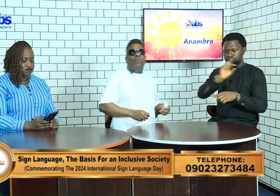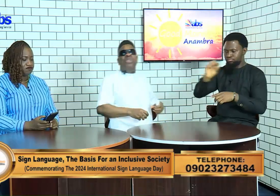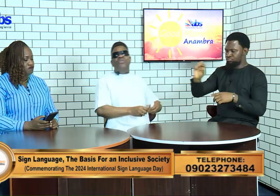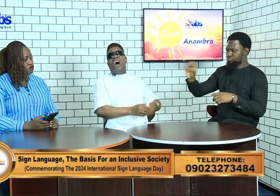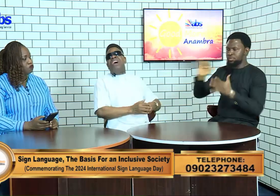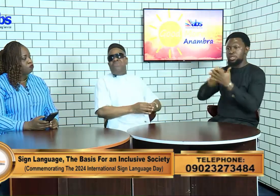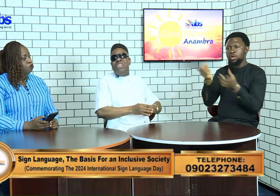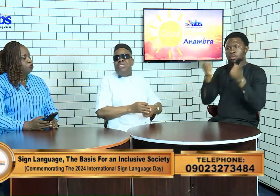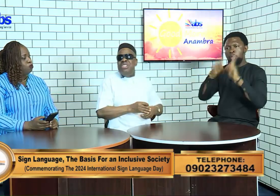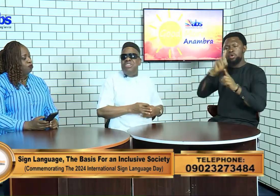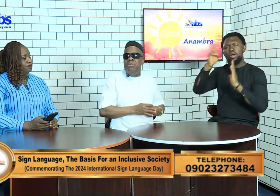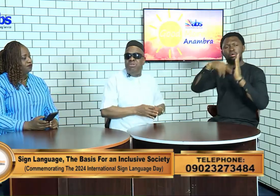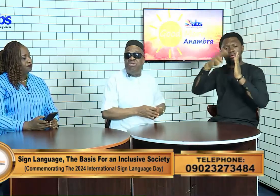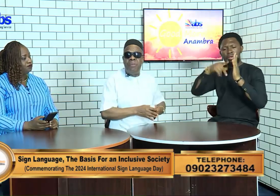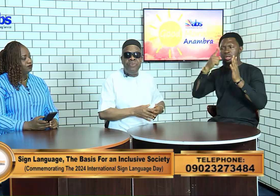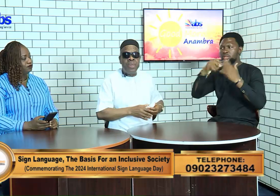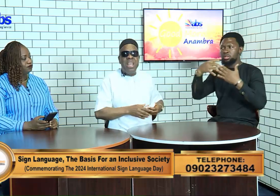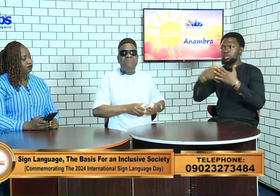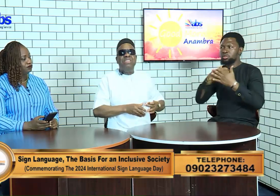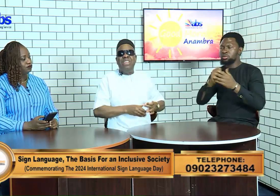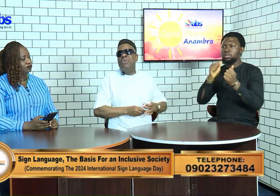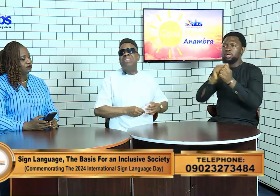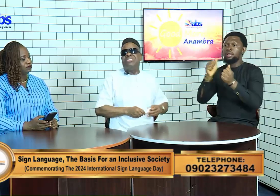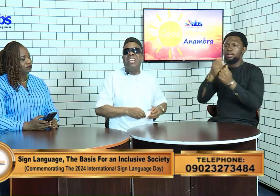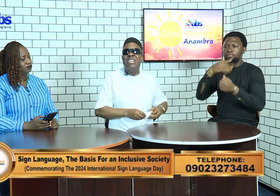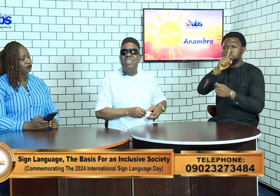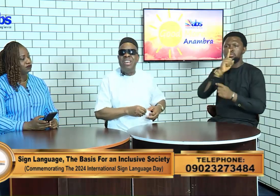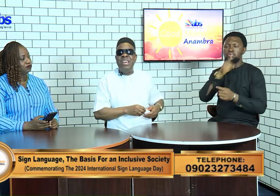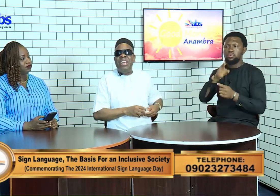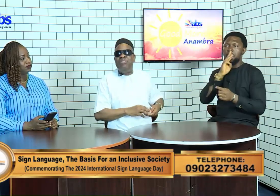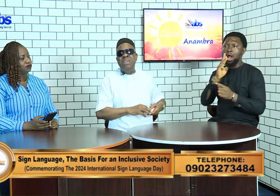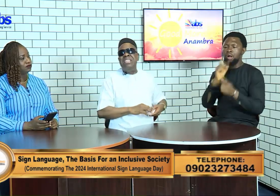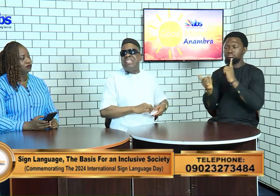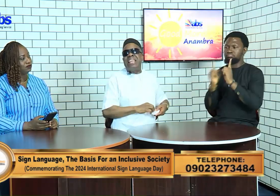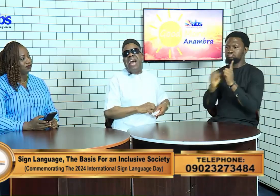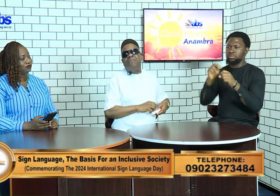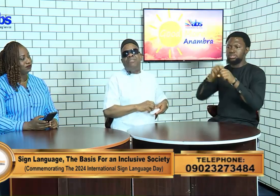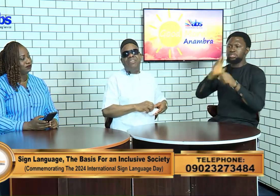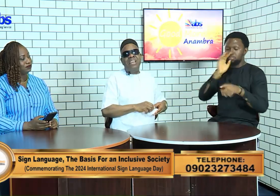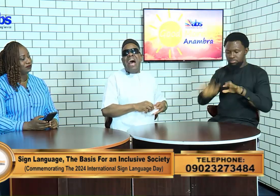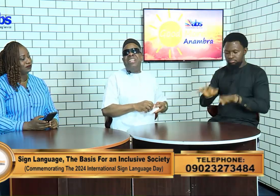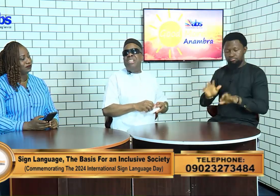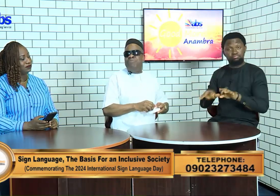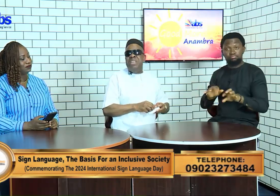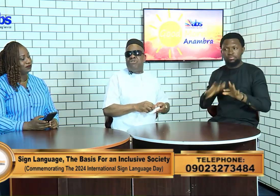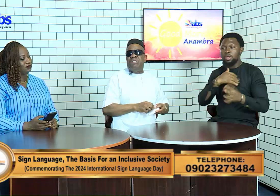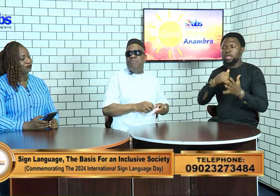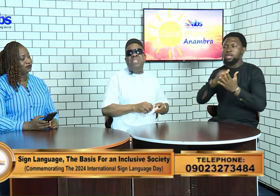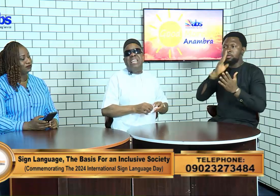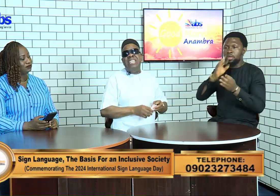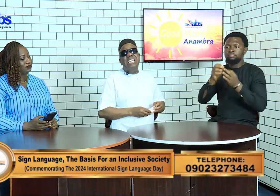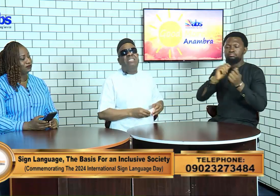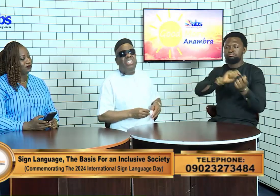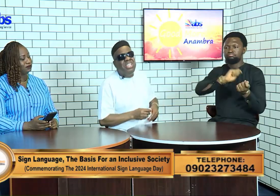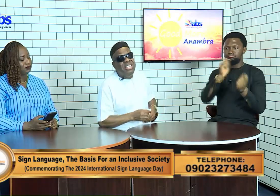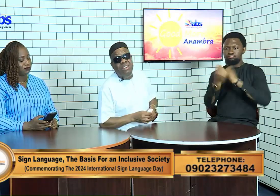that when you are reading the news, everything you are saying is being typed and is being transmitted